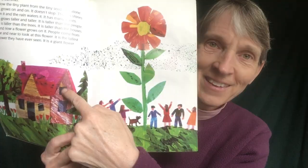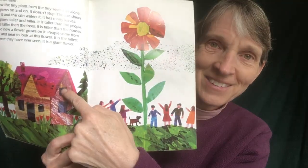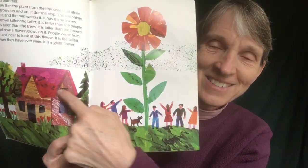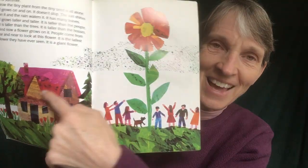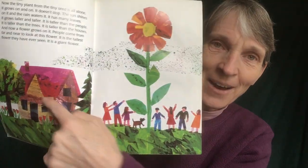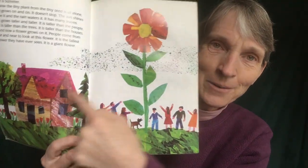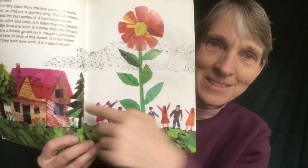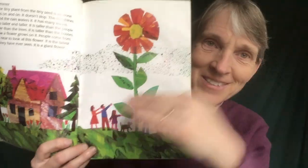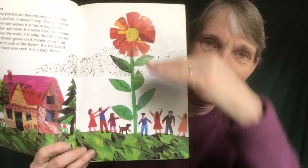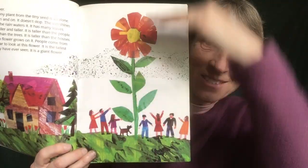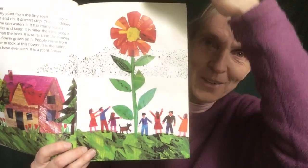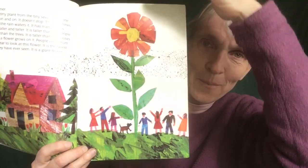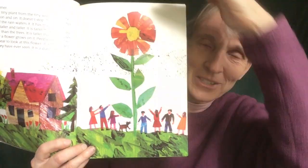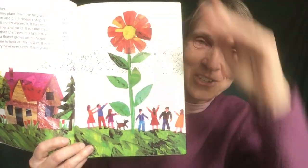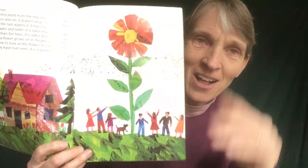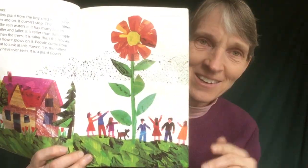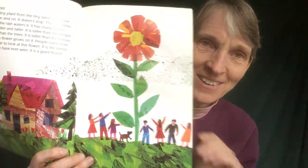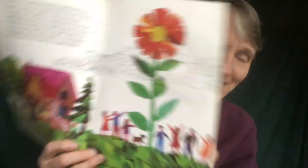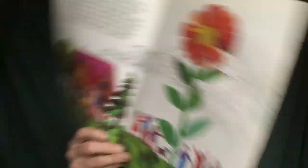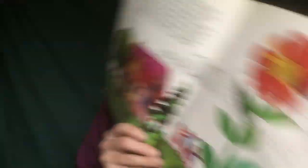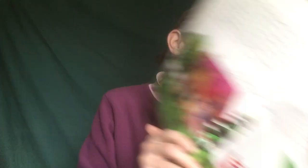There's the houses. It's so much taller.